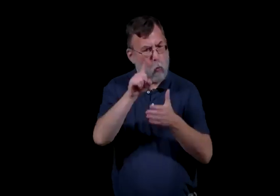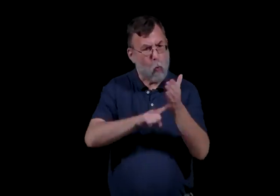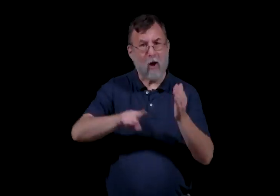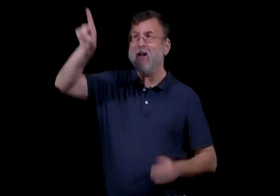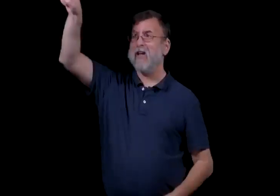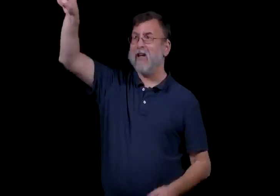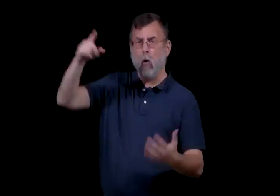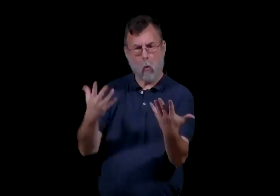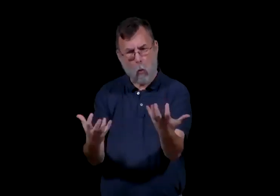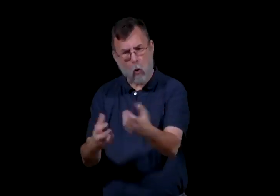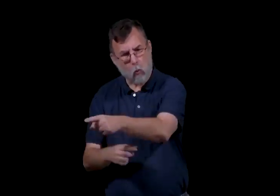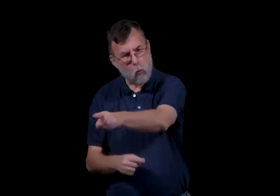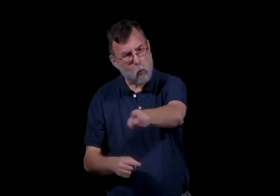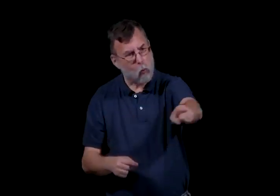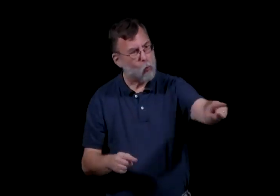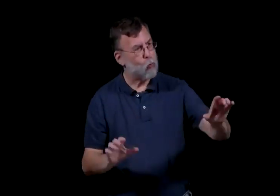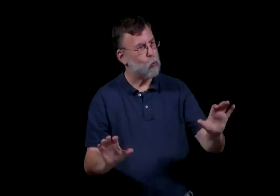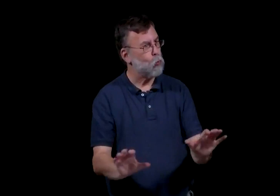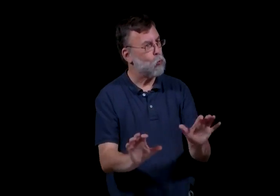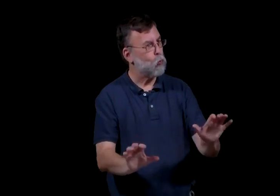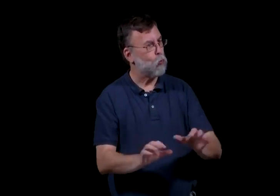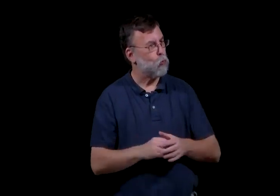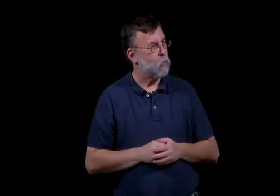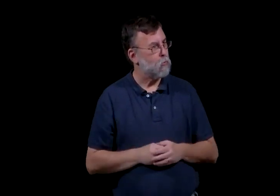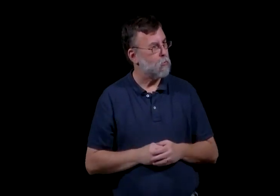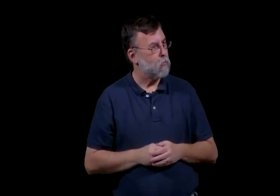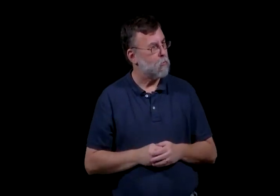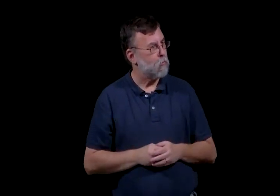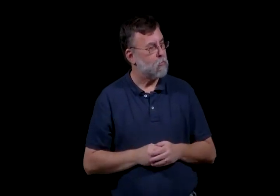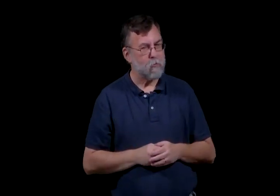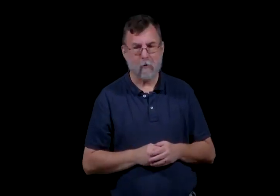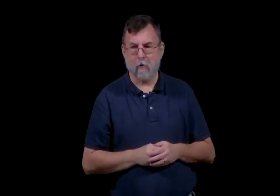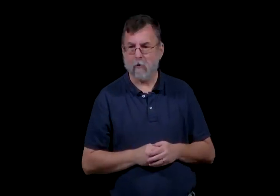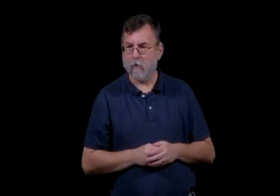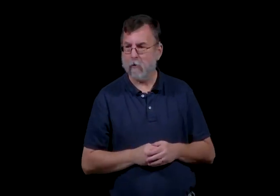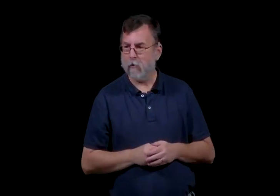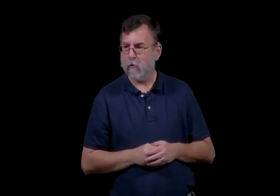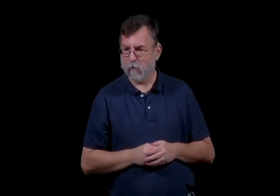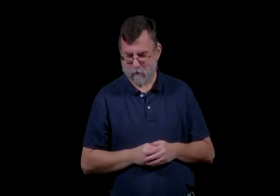So what you should want most is God's kingdom and doing what he wants you to do.